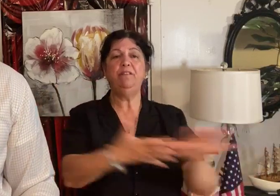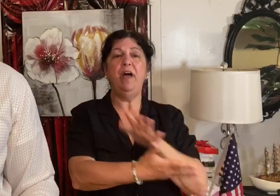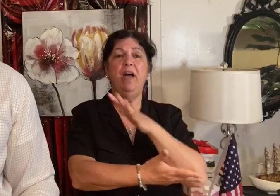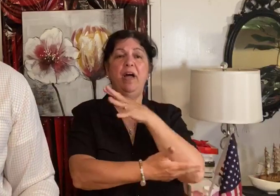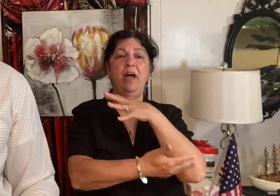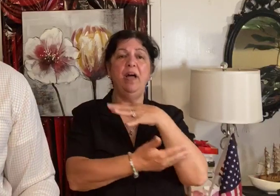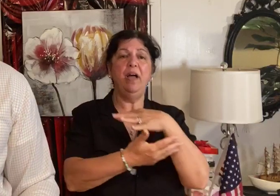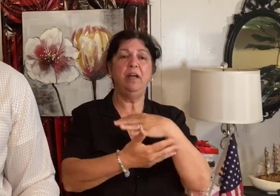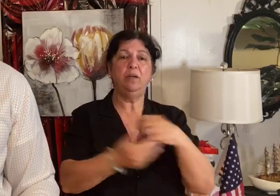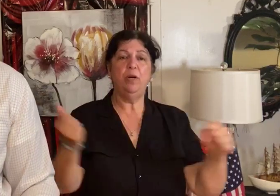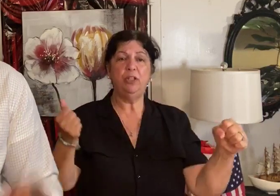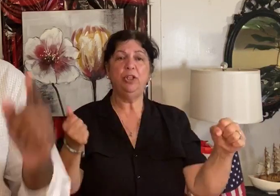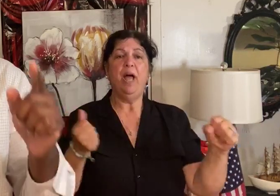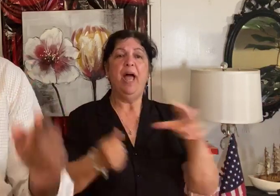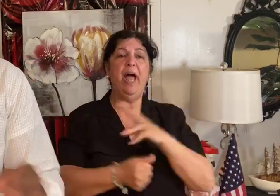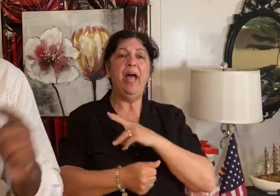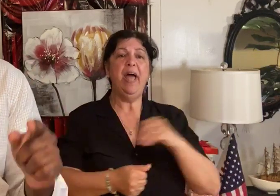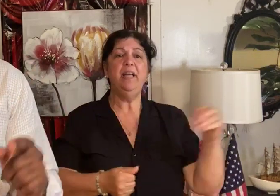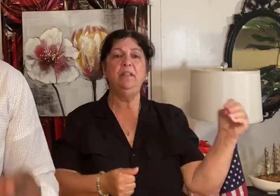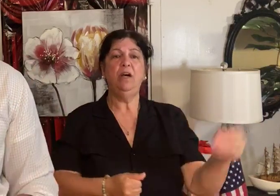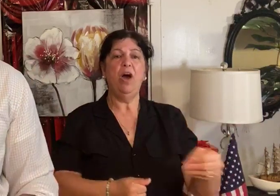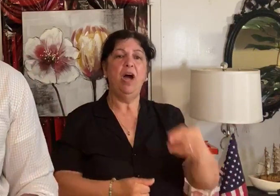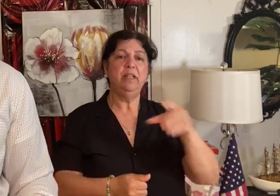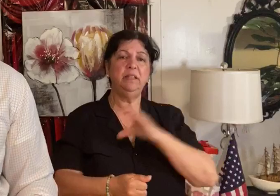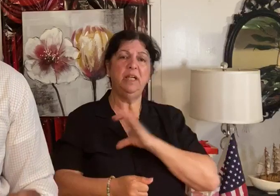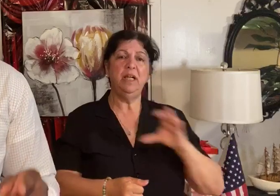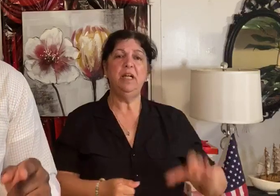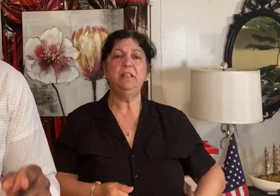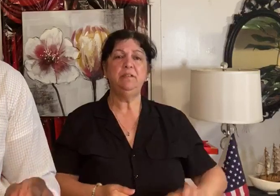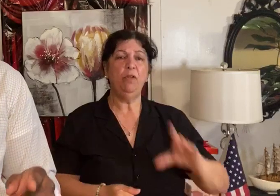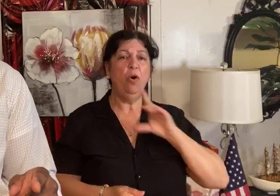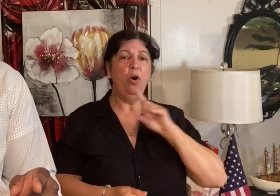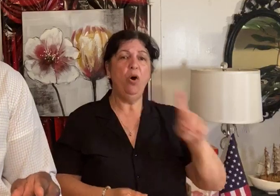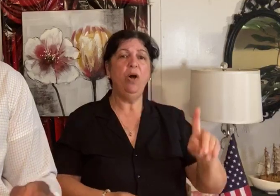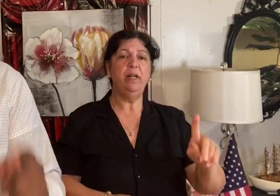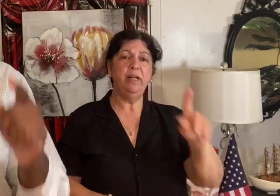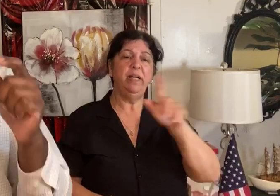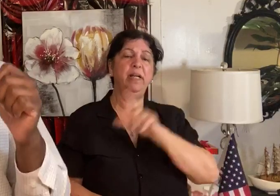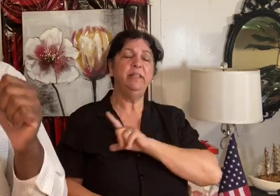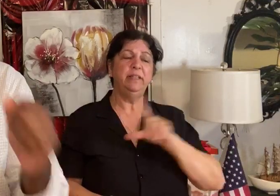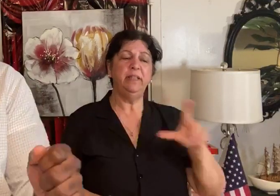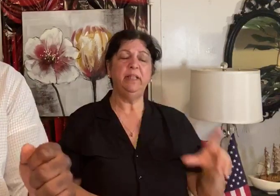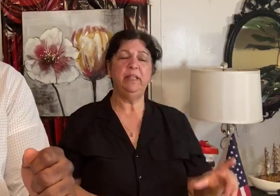is vanquished, and Christ is Lord